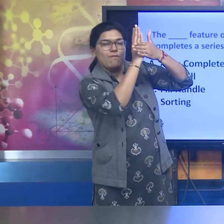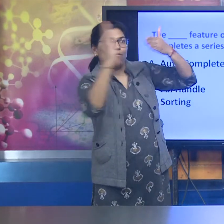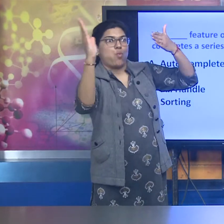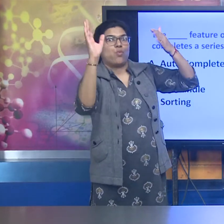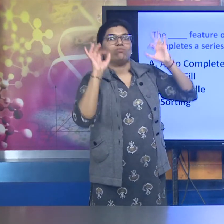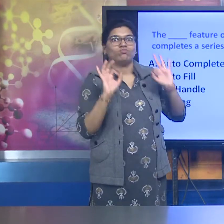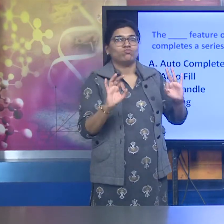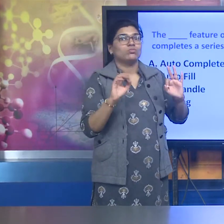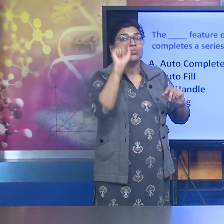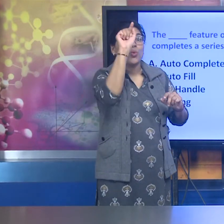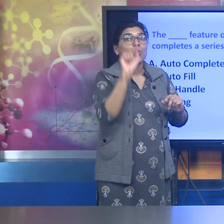of